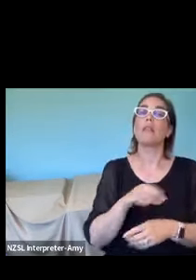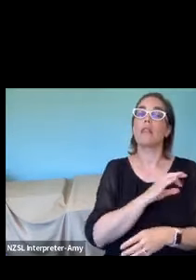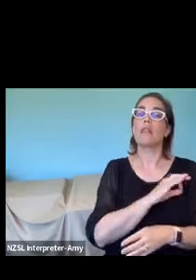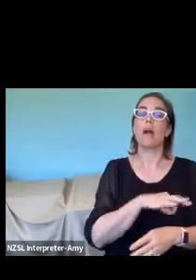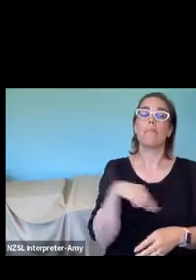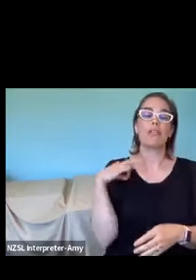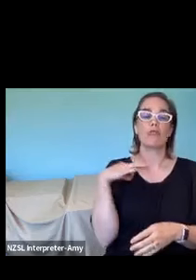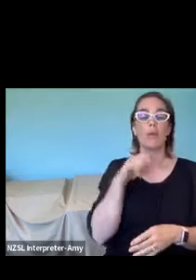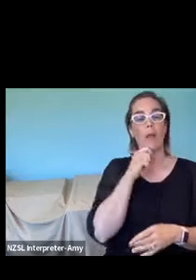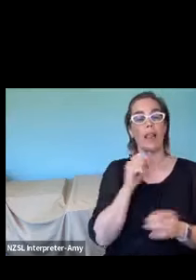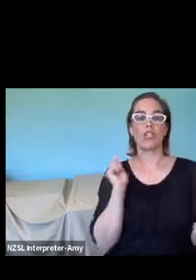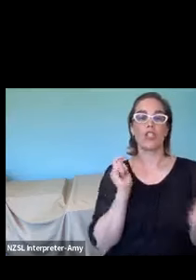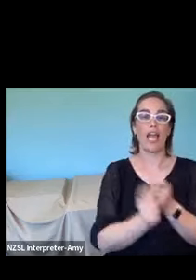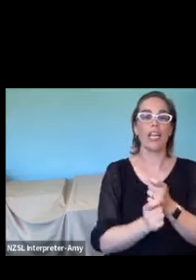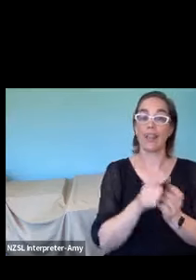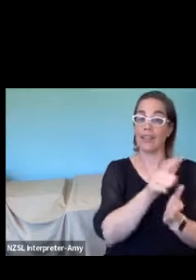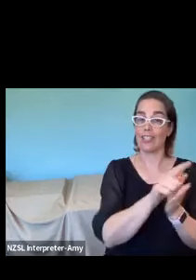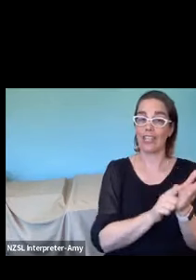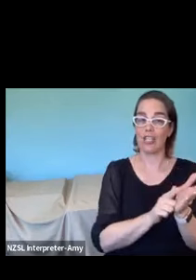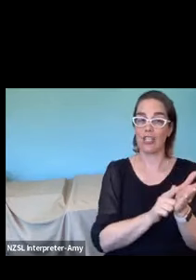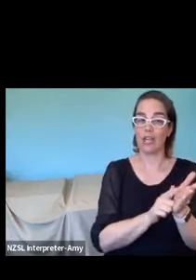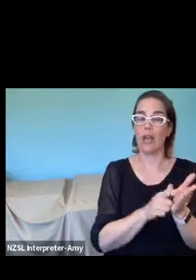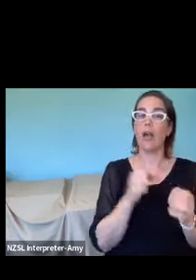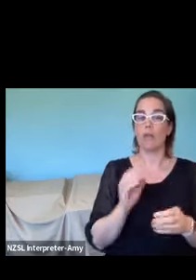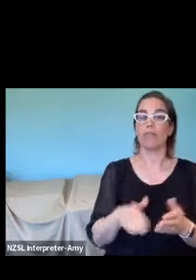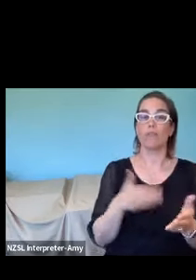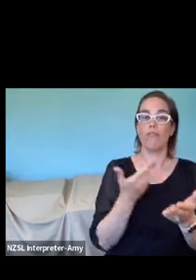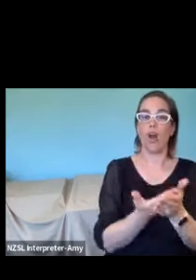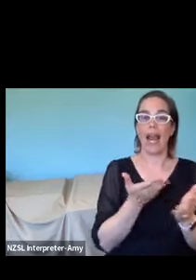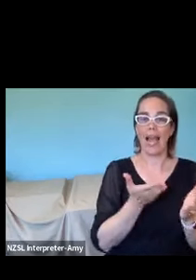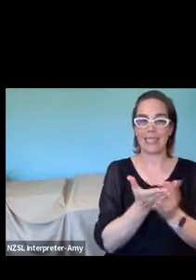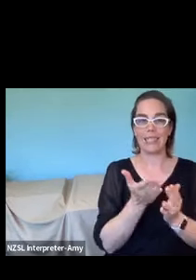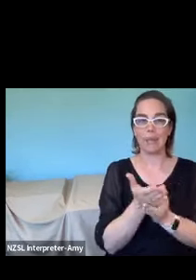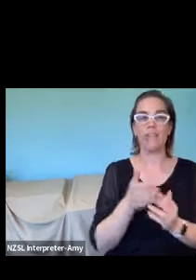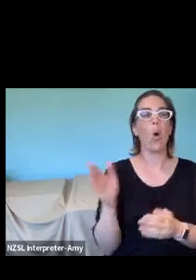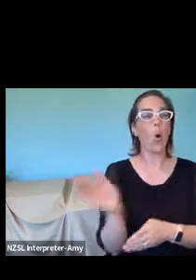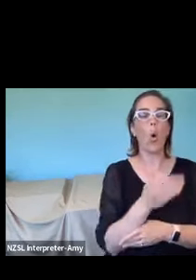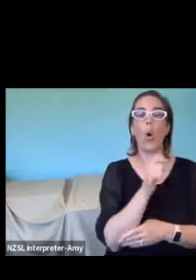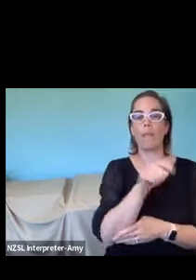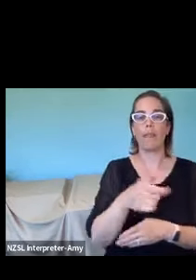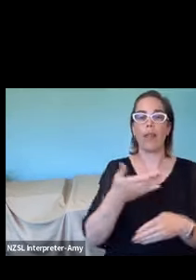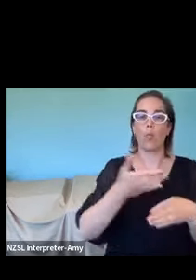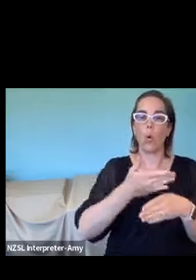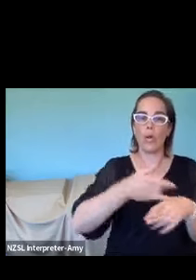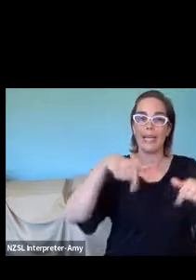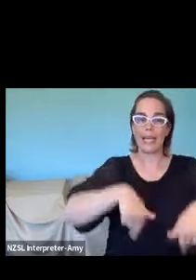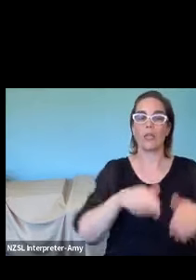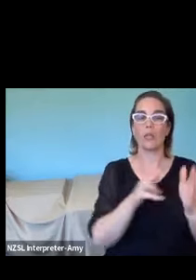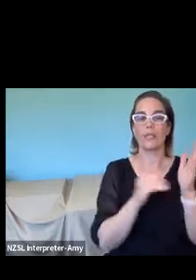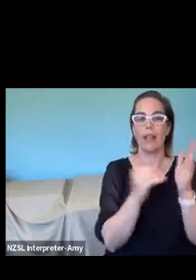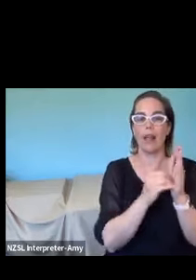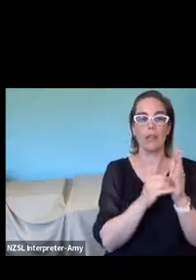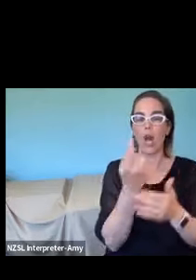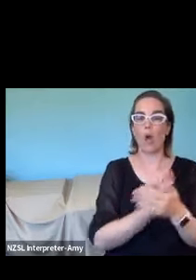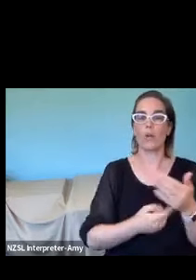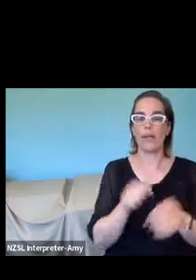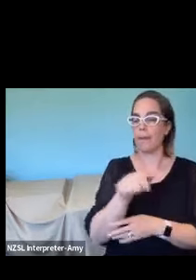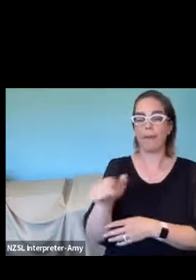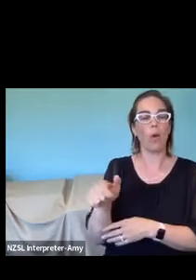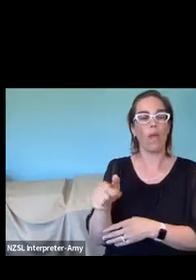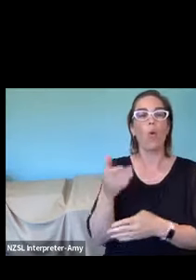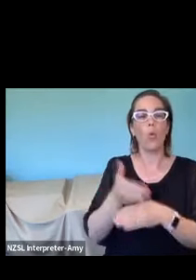require accessibility to be improved for all workers in New Zealand, not just those who are actually currently with a disability, Because as a previous